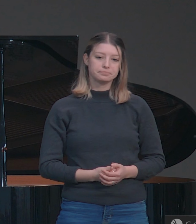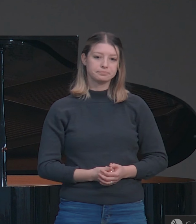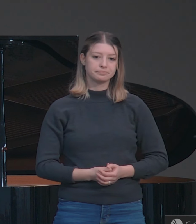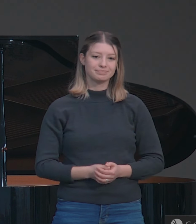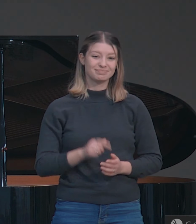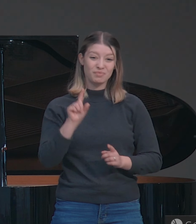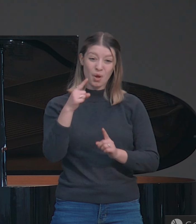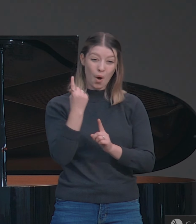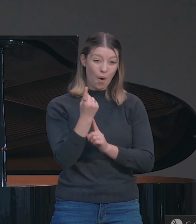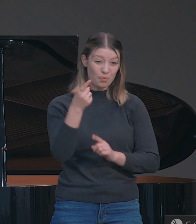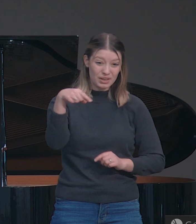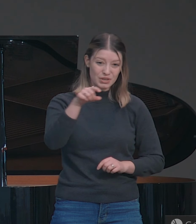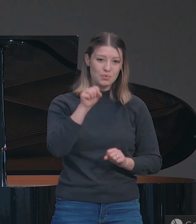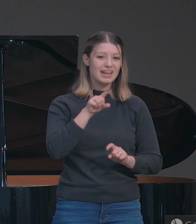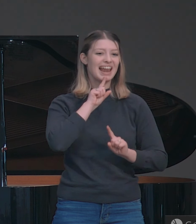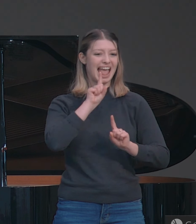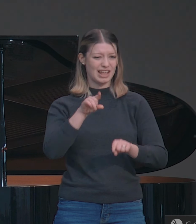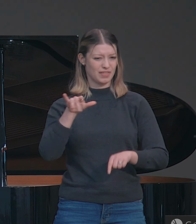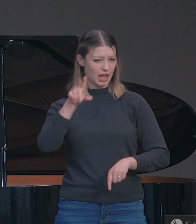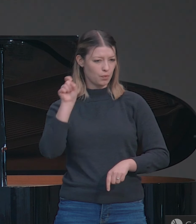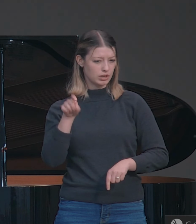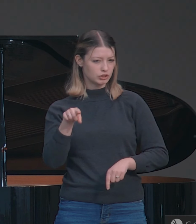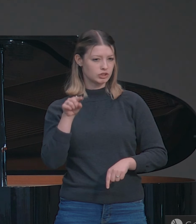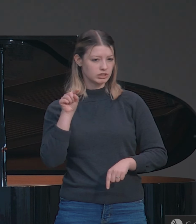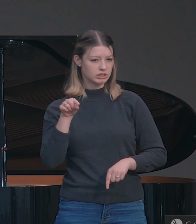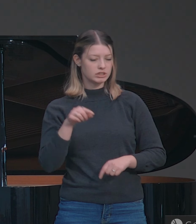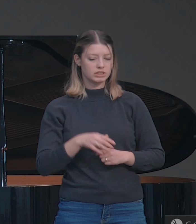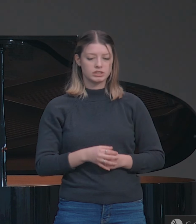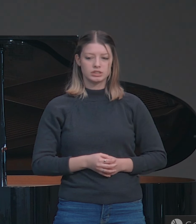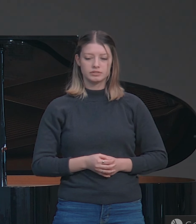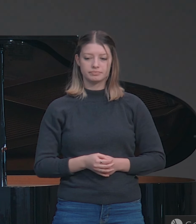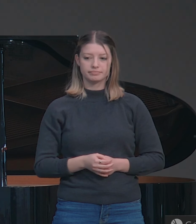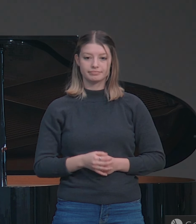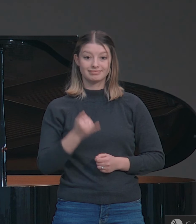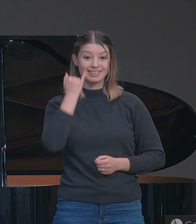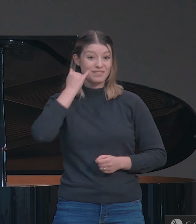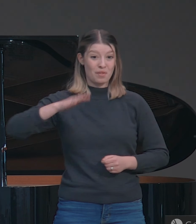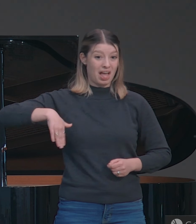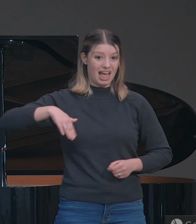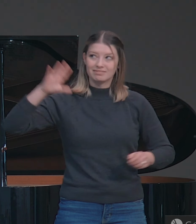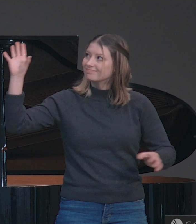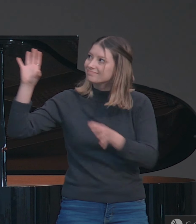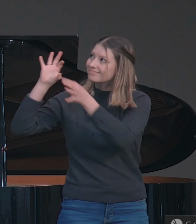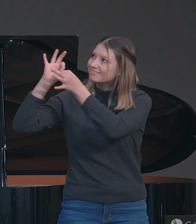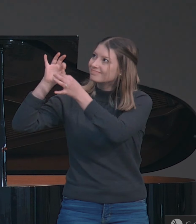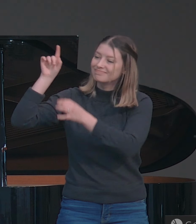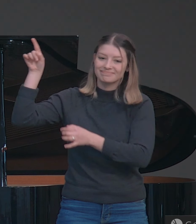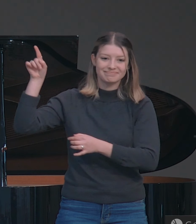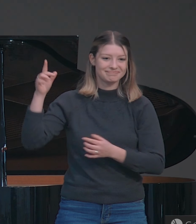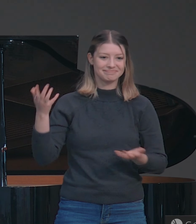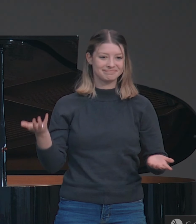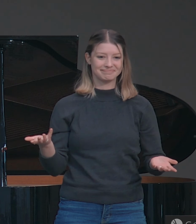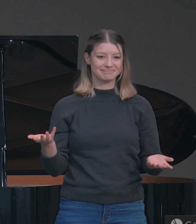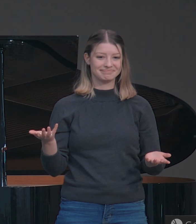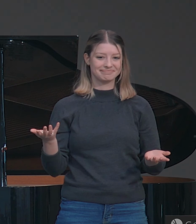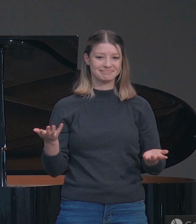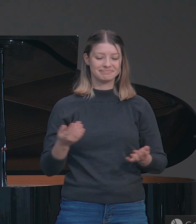Only you can really answer this question. If you've not placed your faith in Jesus Christ as Lord and Savior, then